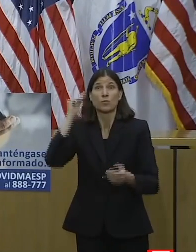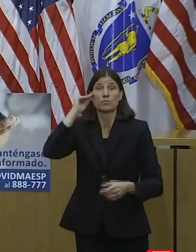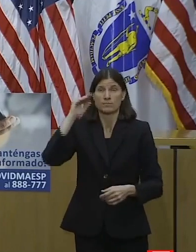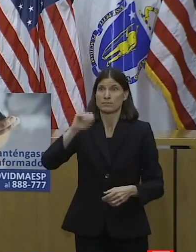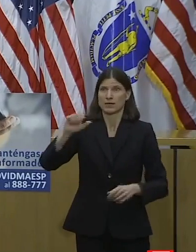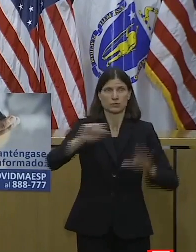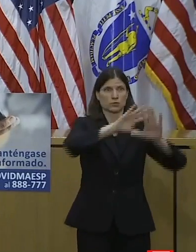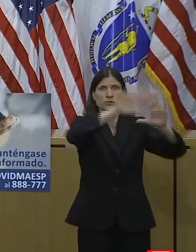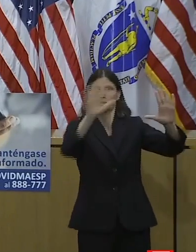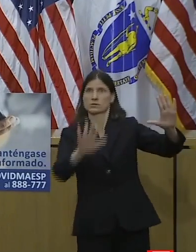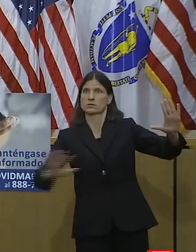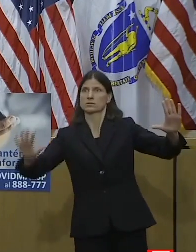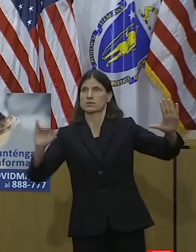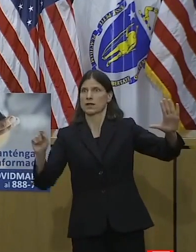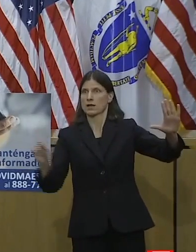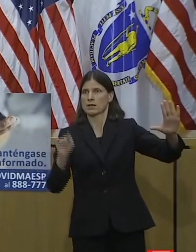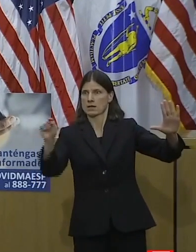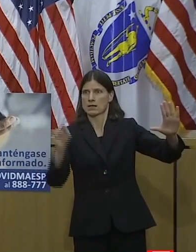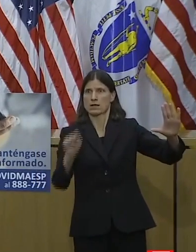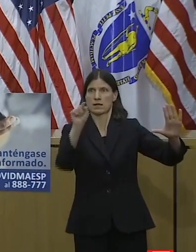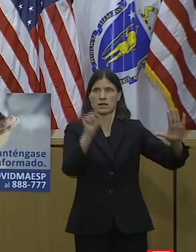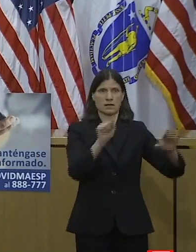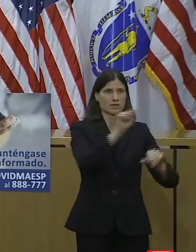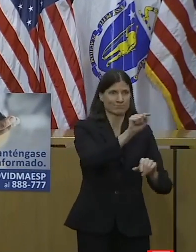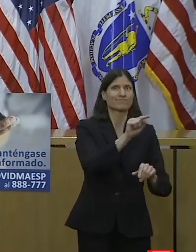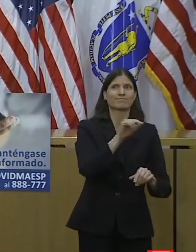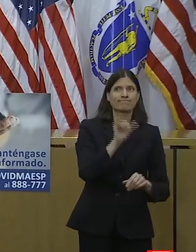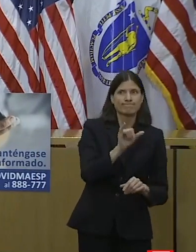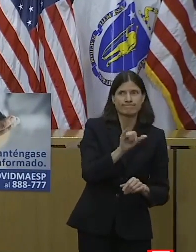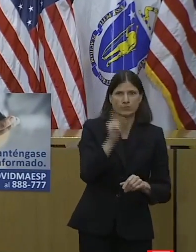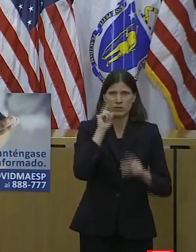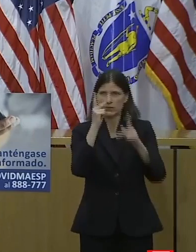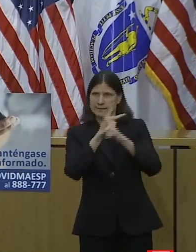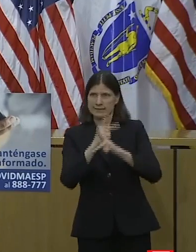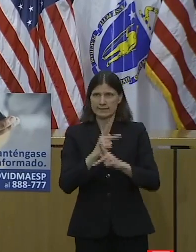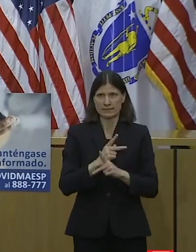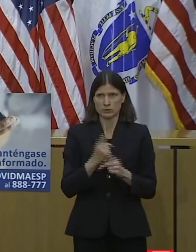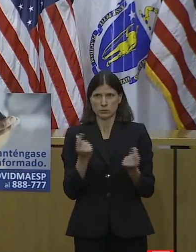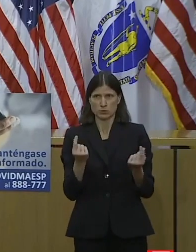homes. There are approximately 38,000 residents in nursing homes,